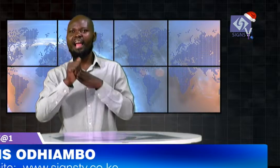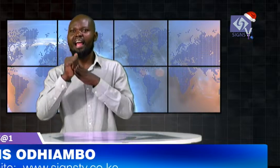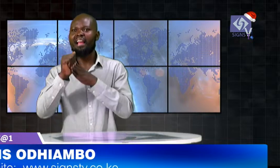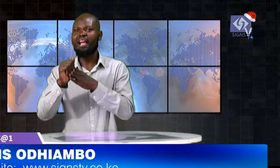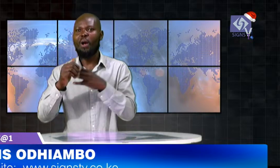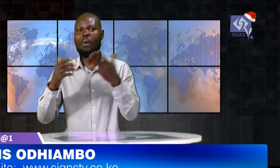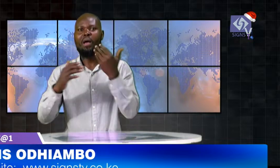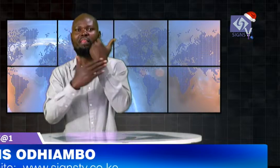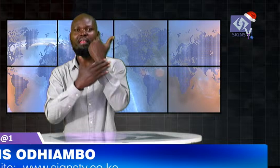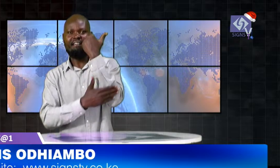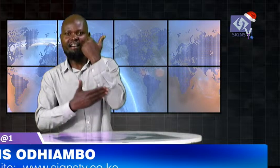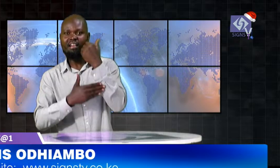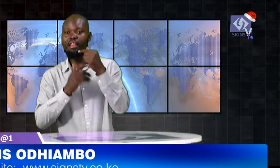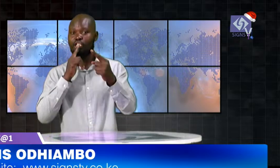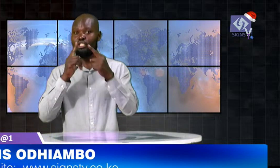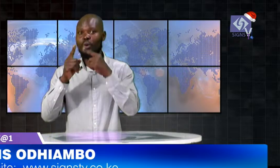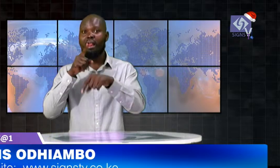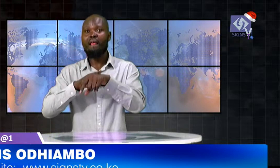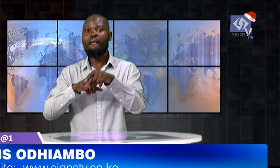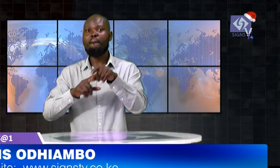noise and he lead the country.